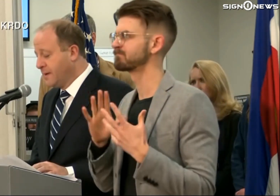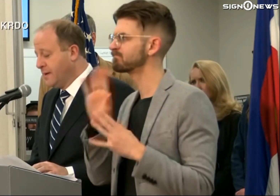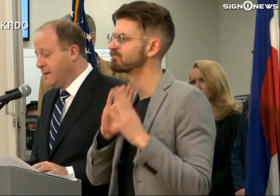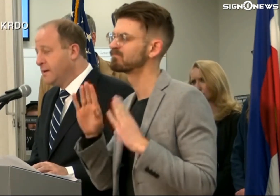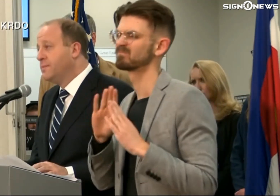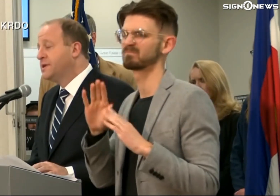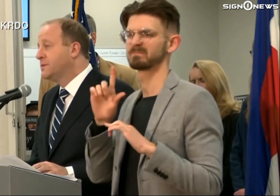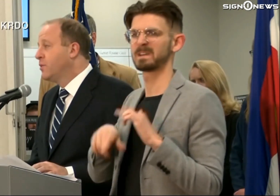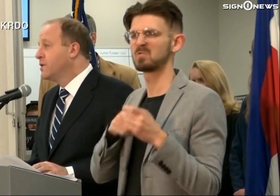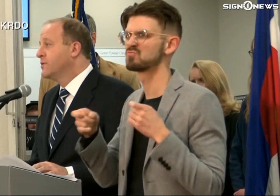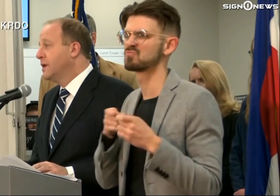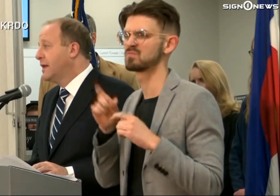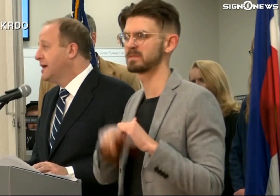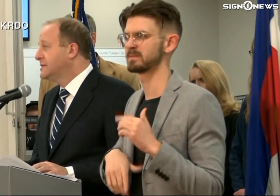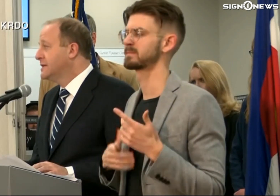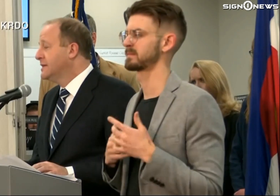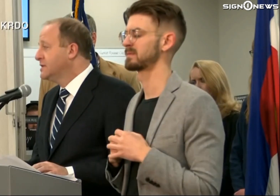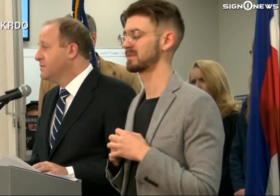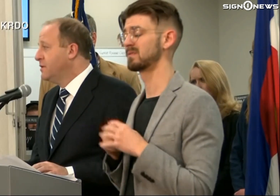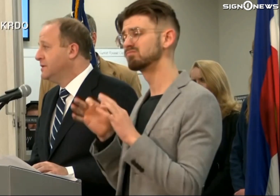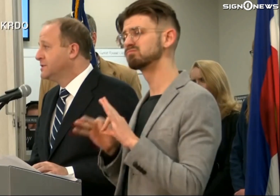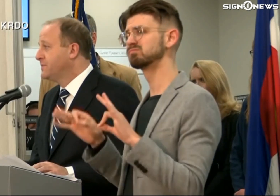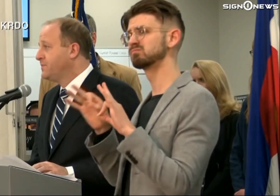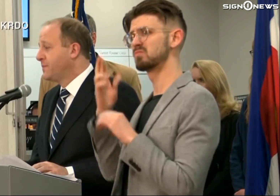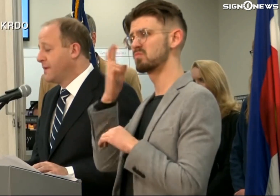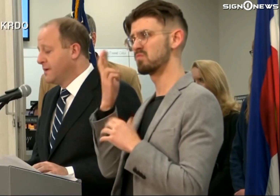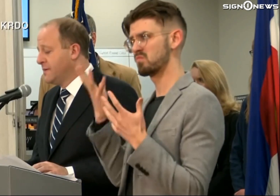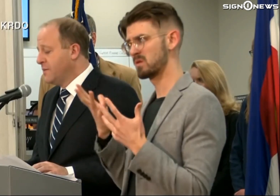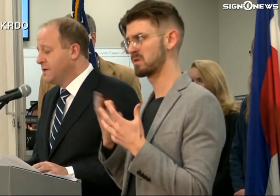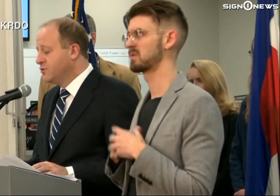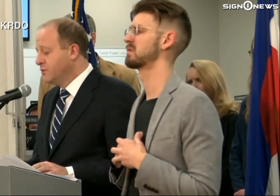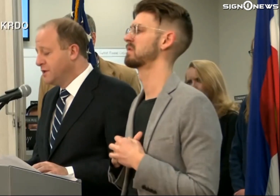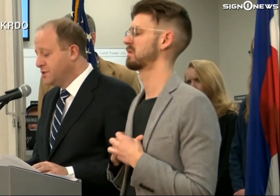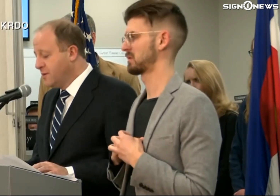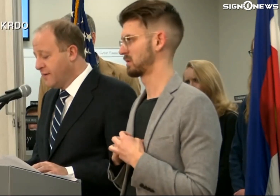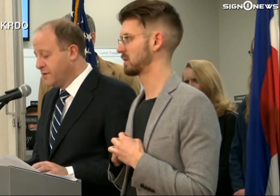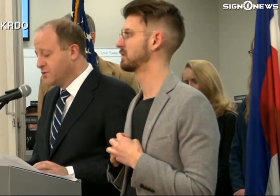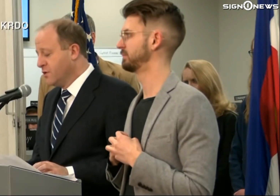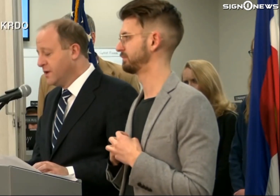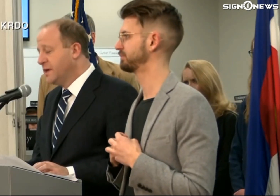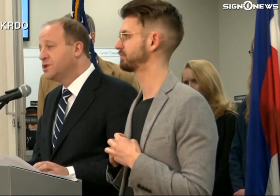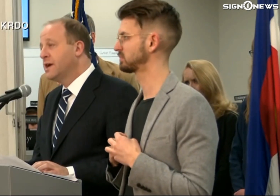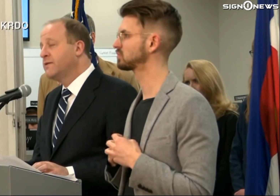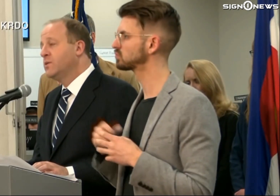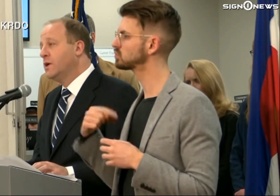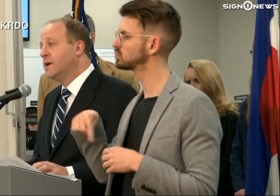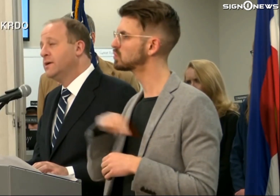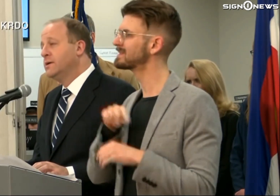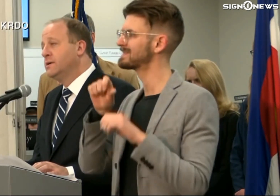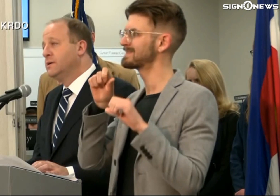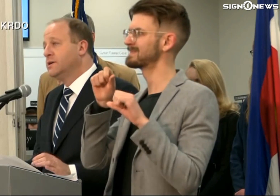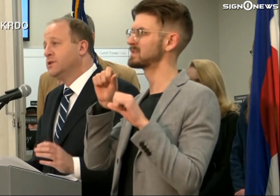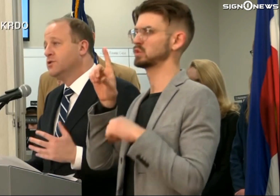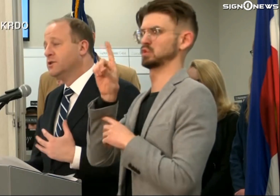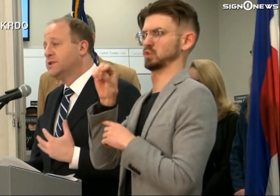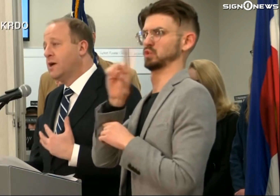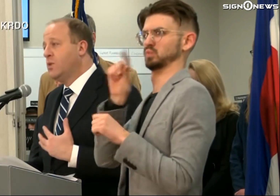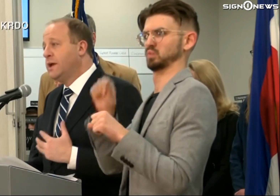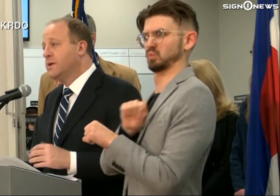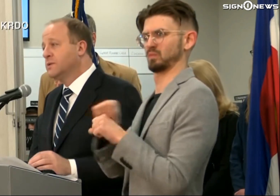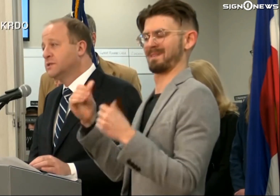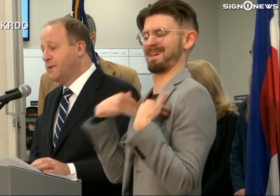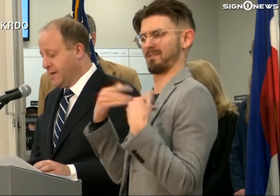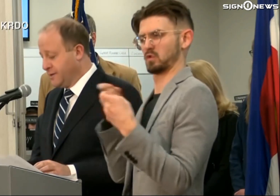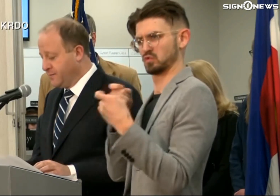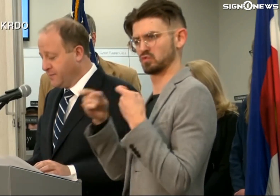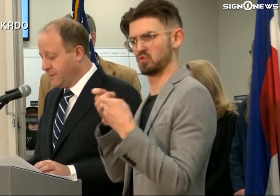control. But it's important to realize in these moments that we truly do have control. Each and every one controls how